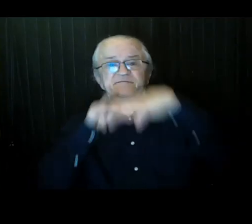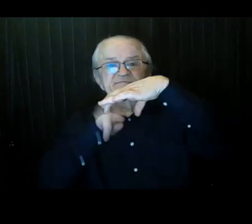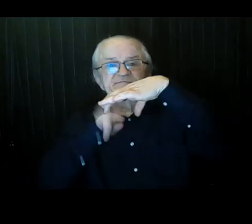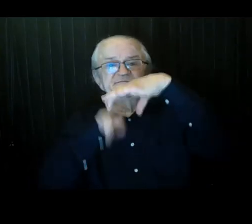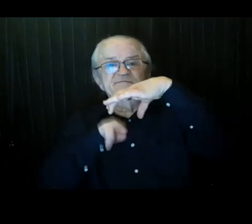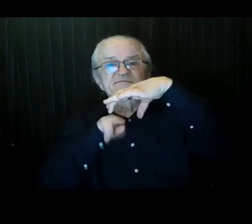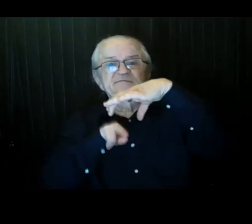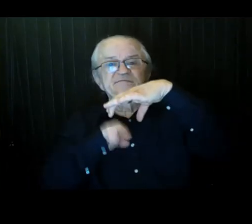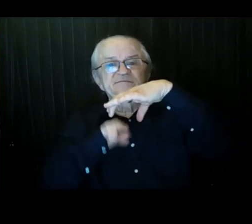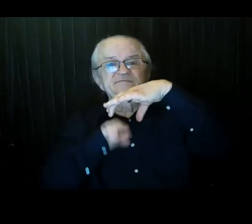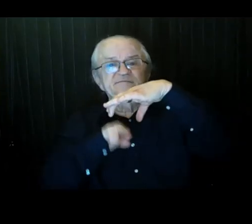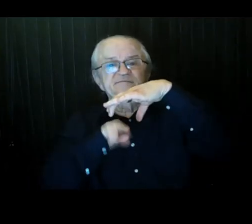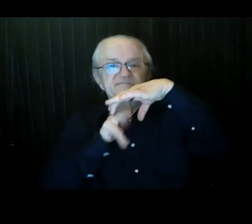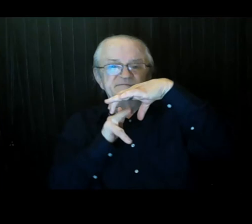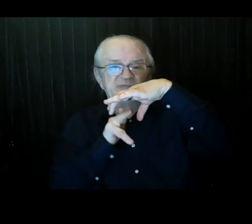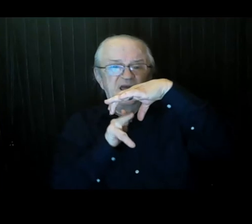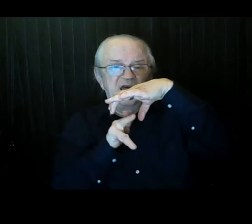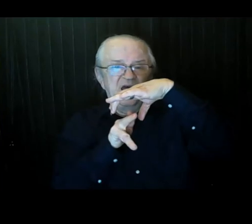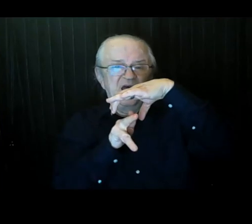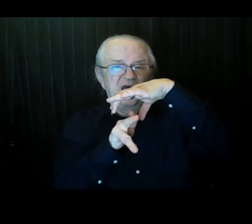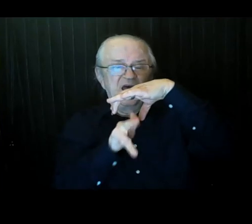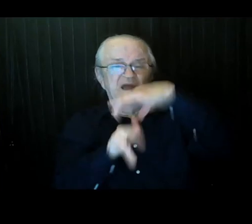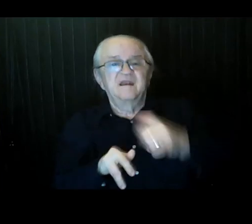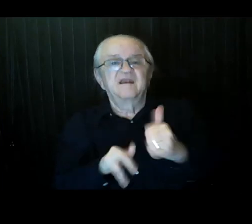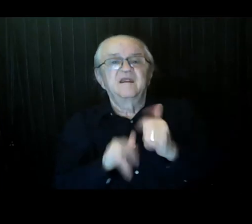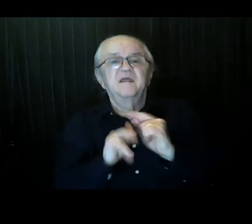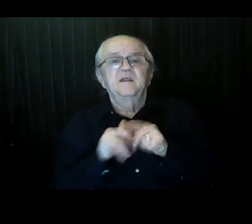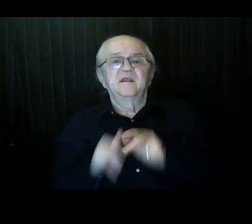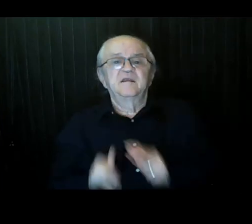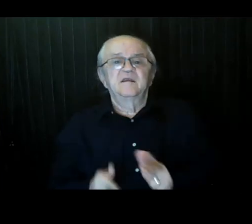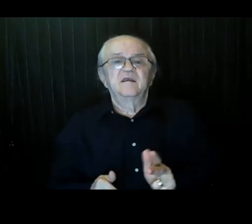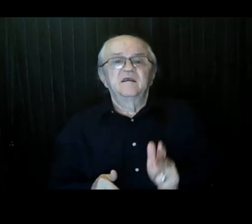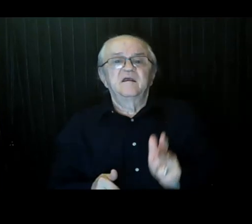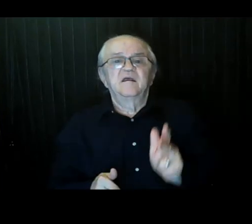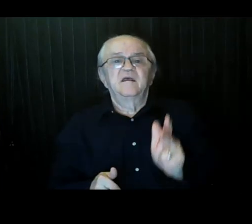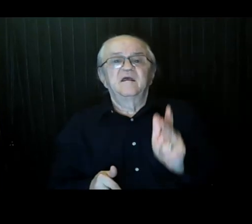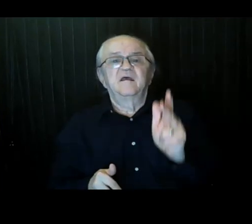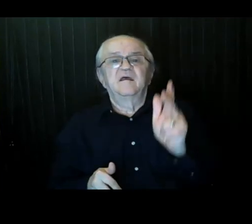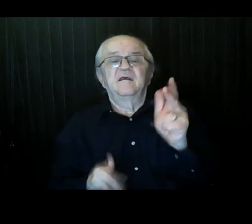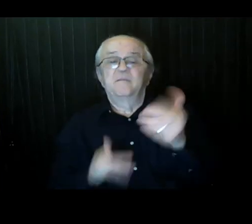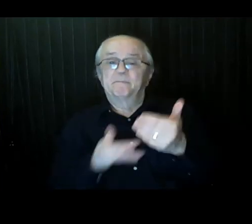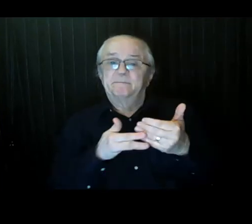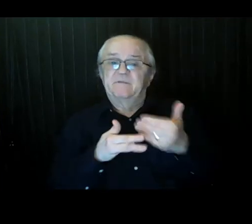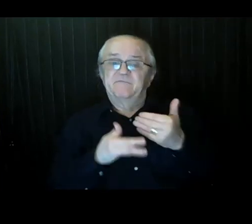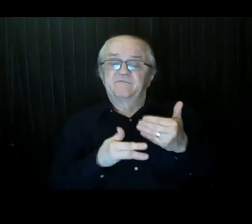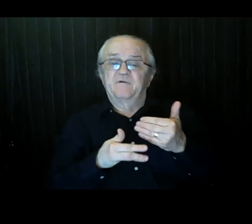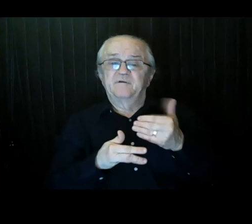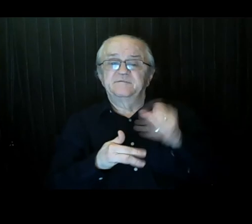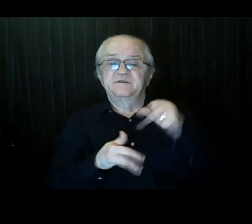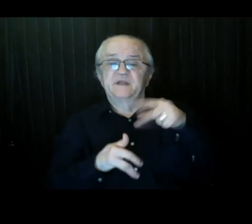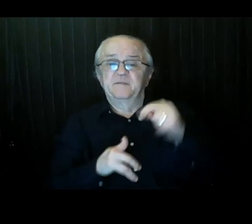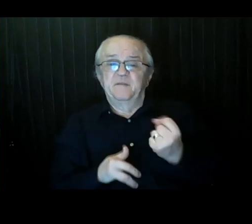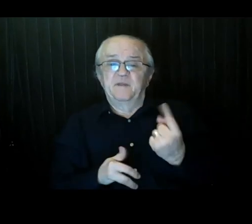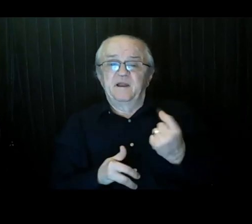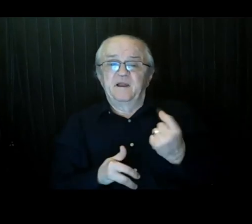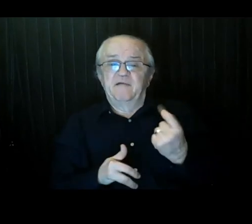It must have been 10 minutes under this tunnel till I get up on the other side. Now, this is pre-9/11. I think it was 1999 or even 2000. But as